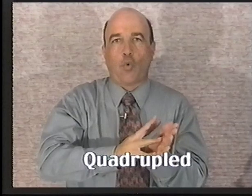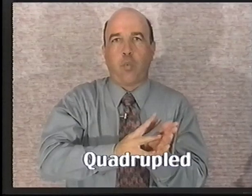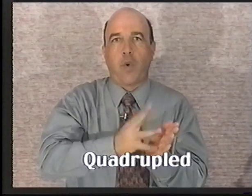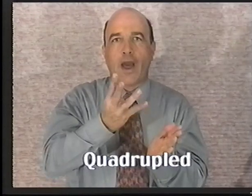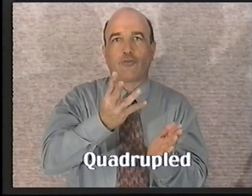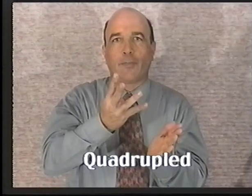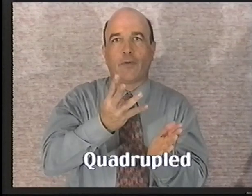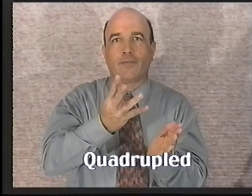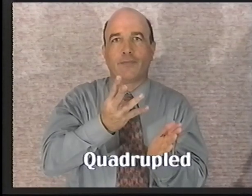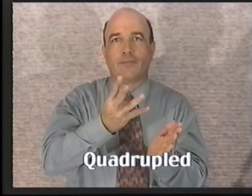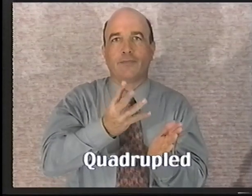Quadruple.